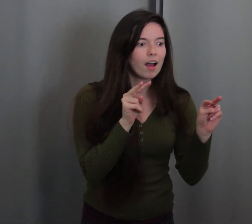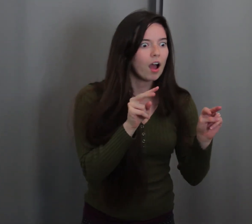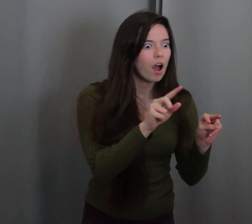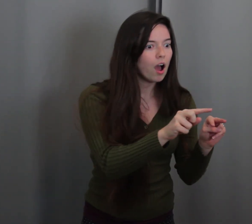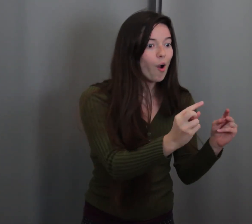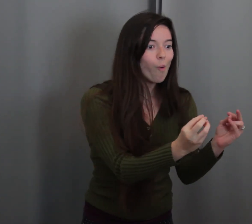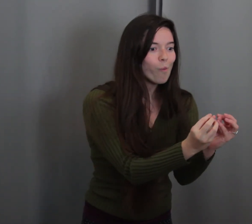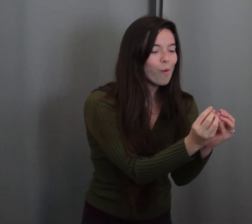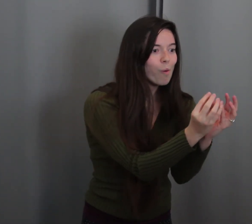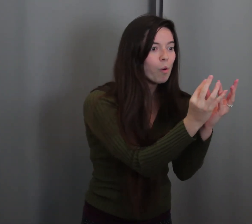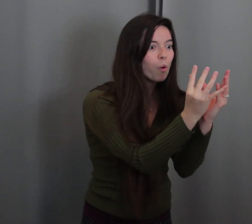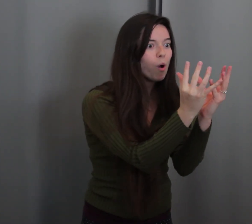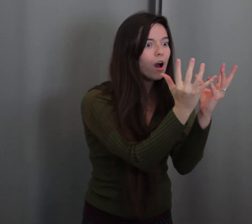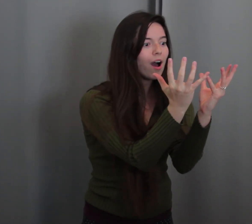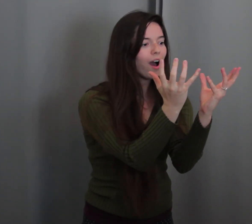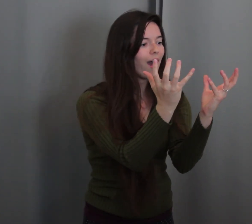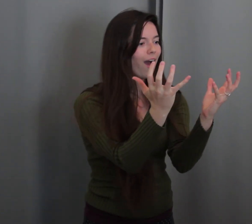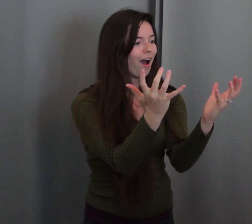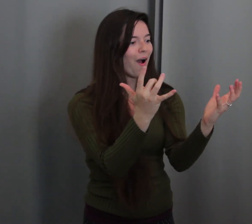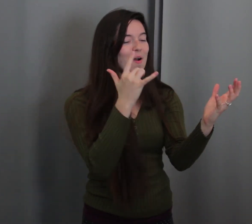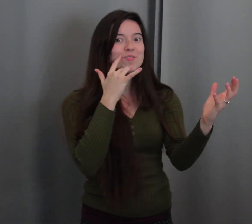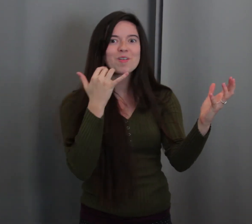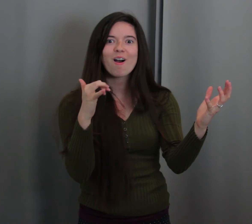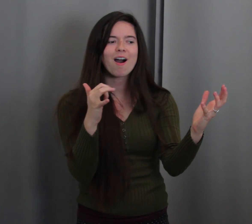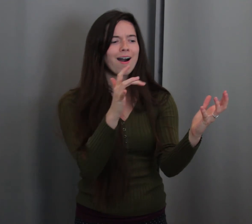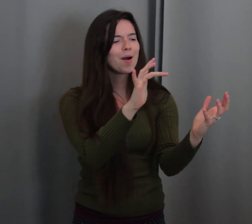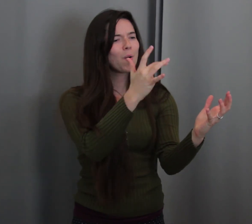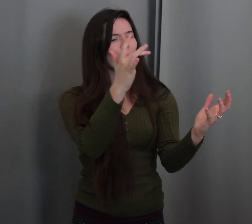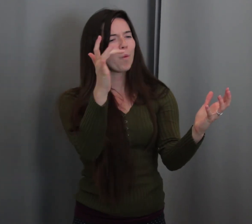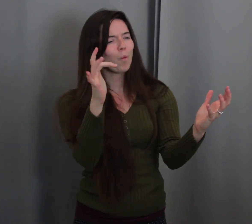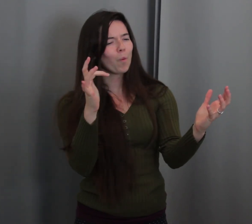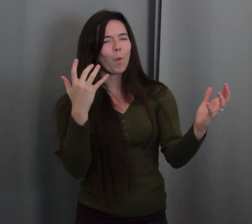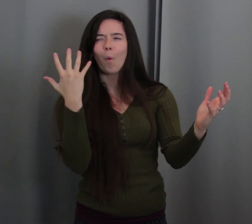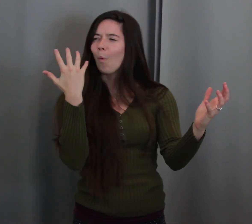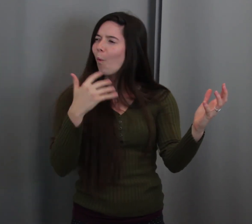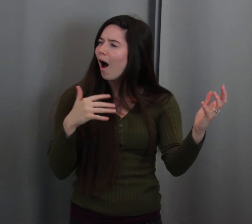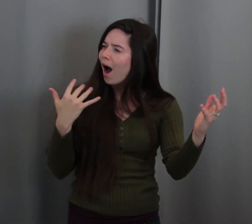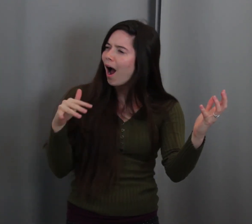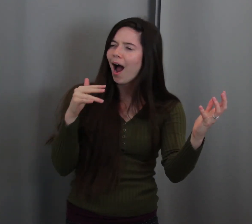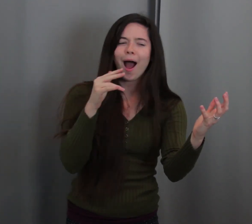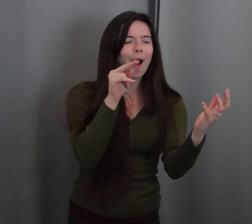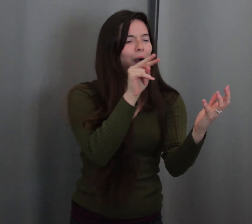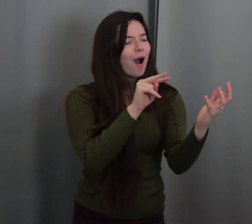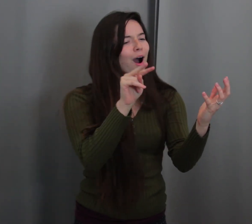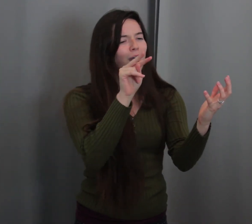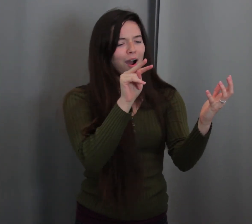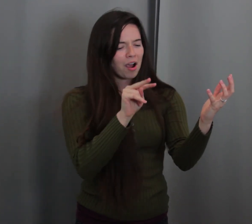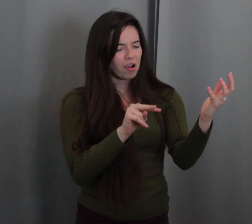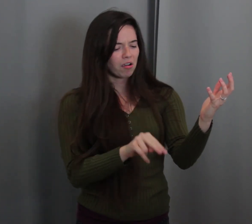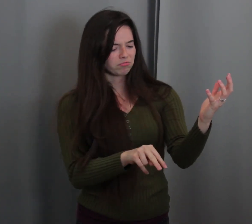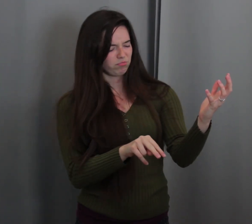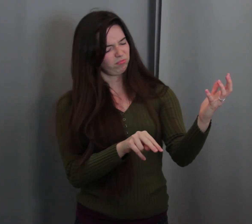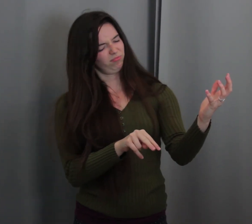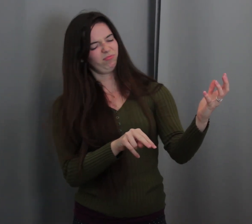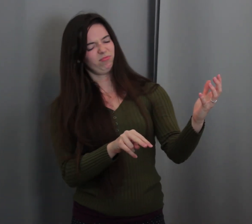But to my great surprise, it was growing in an old,